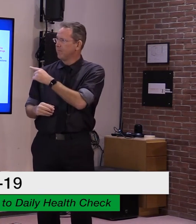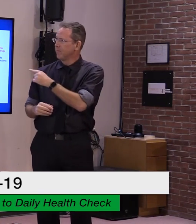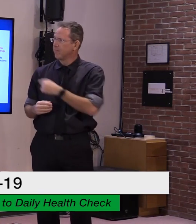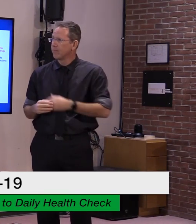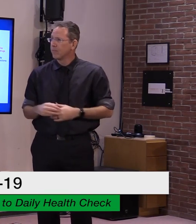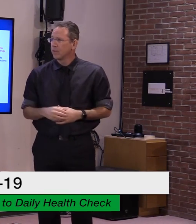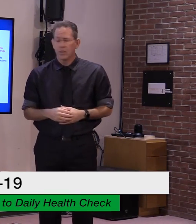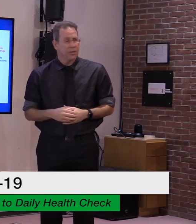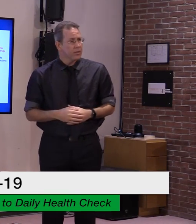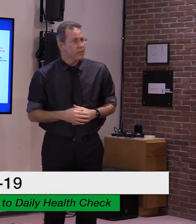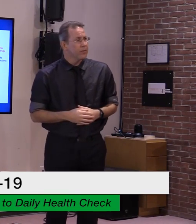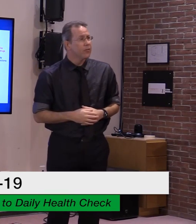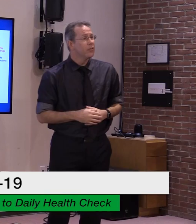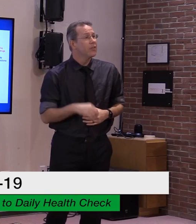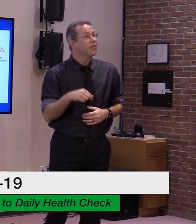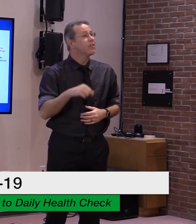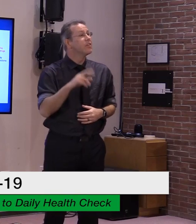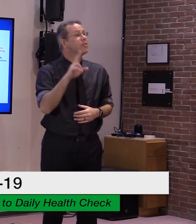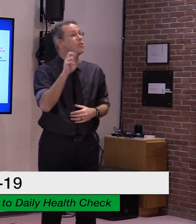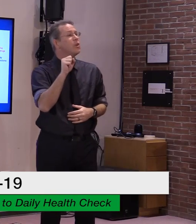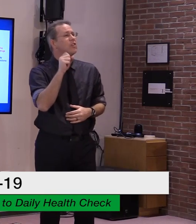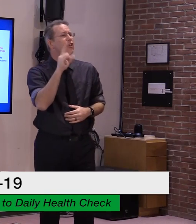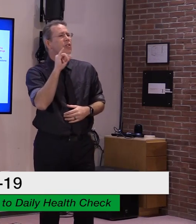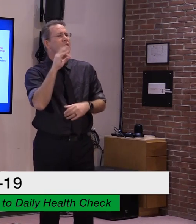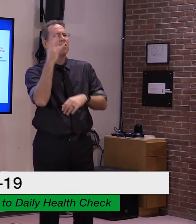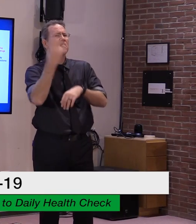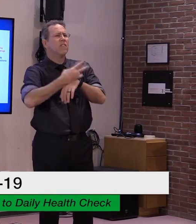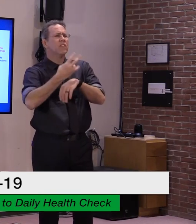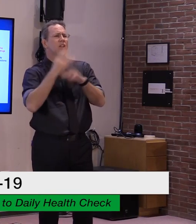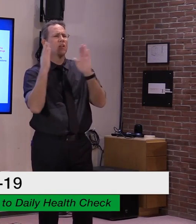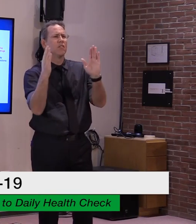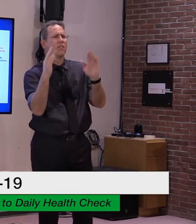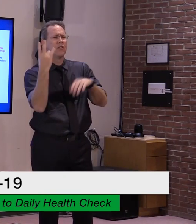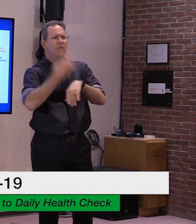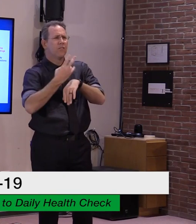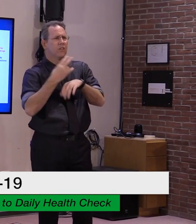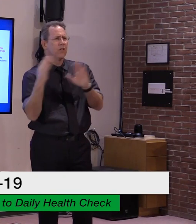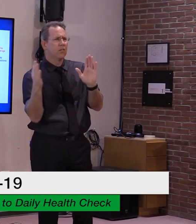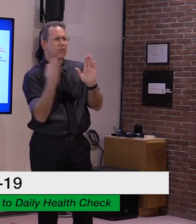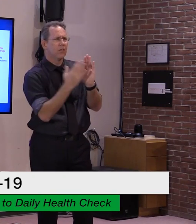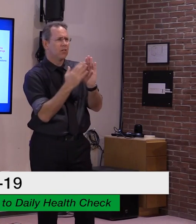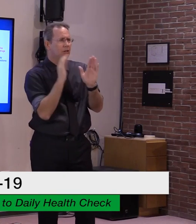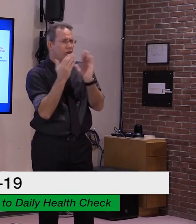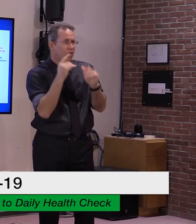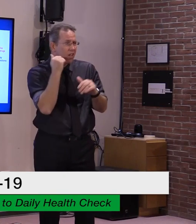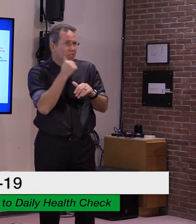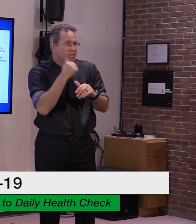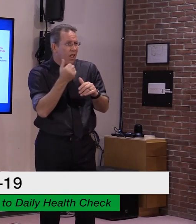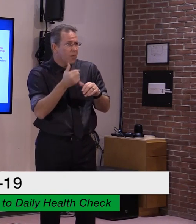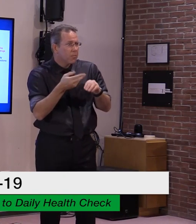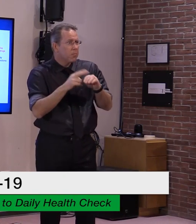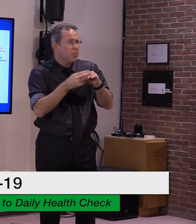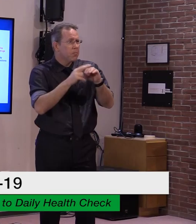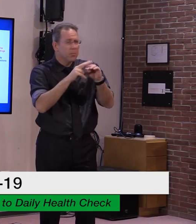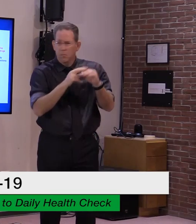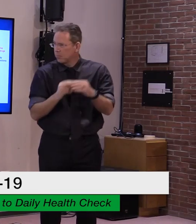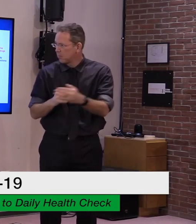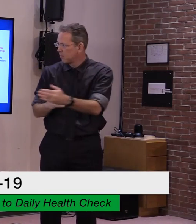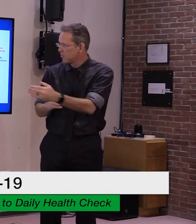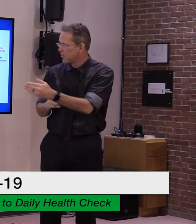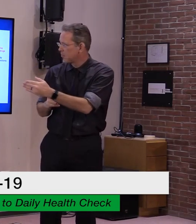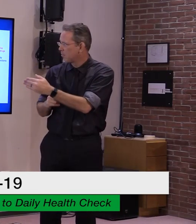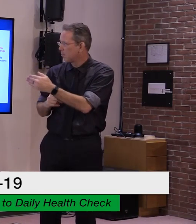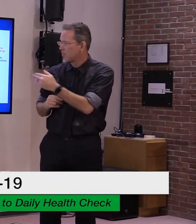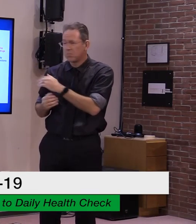continue to trend up where just under 170 000 cases per day on average